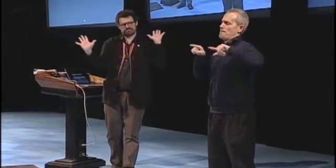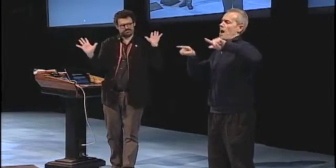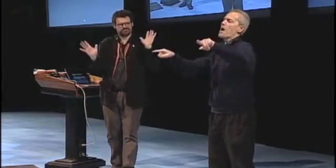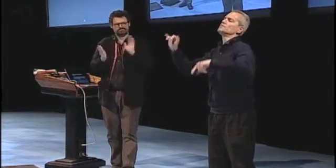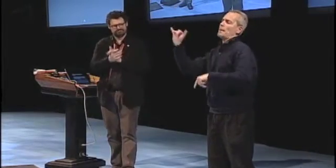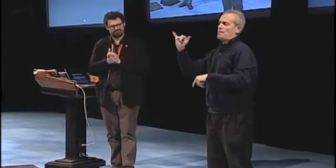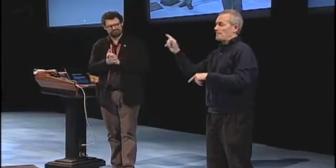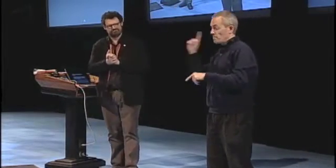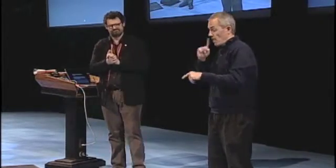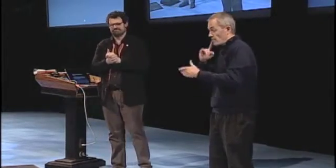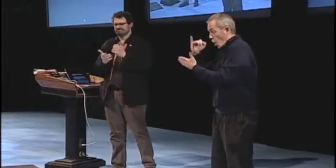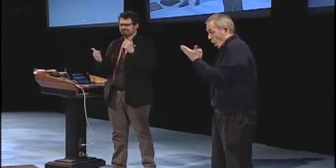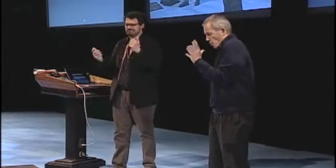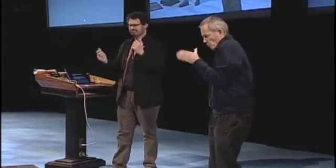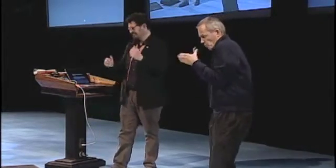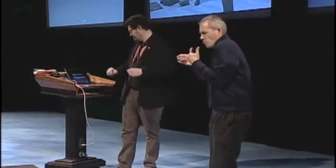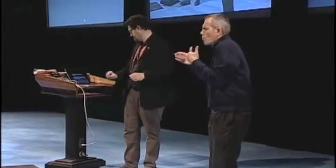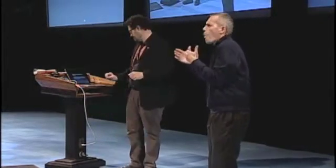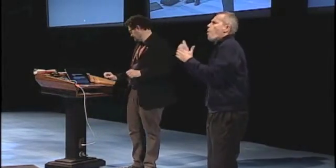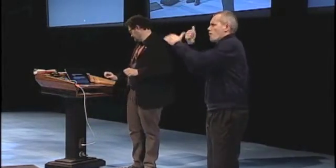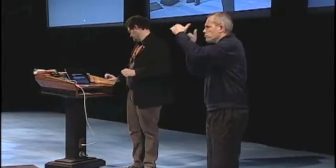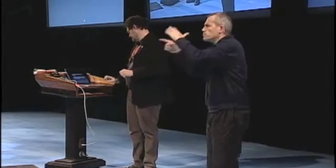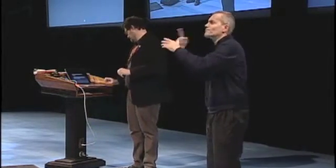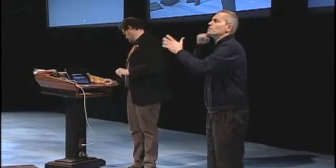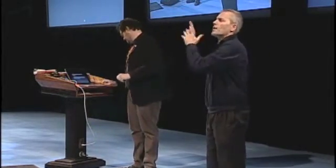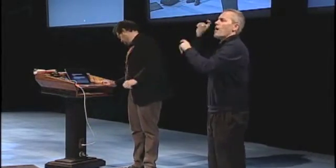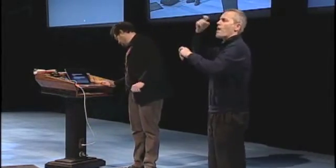where many people would pass through and see the work.